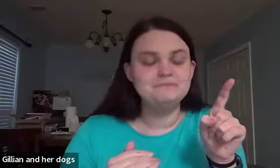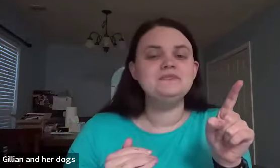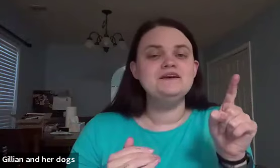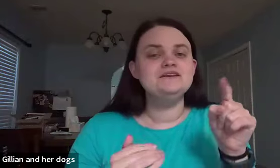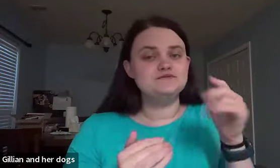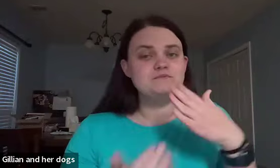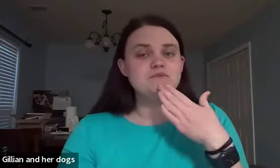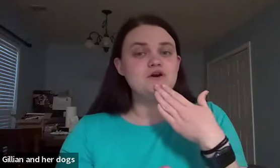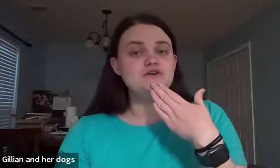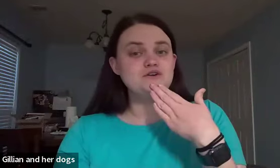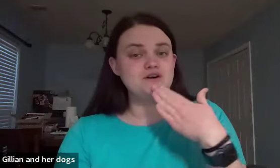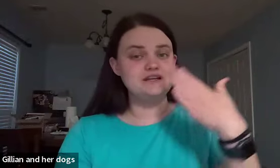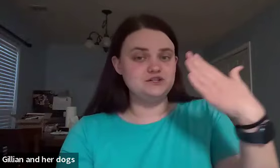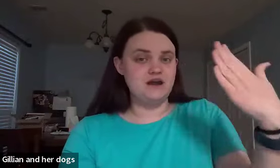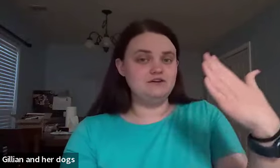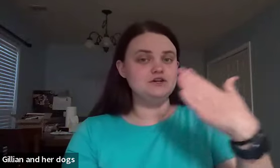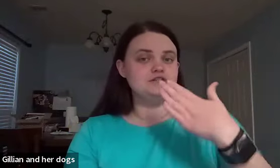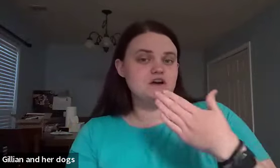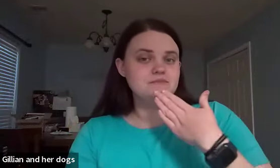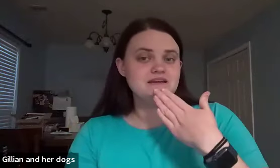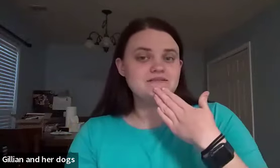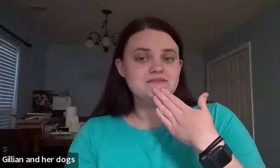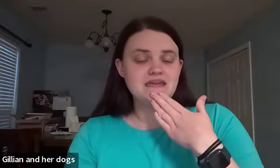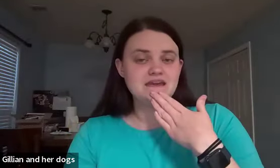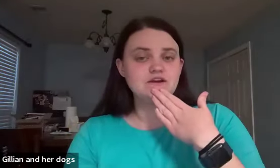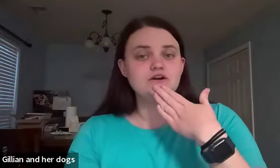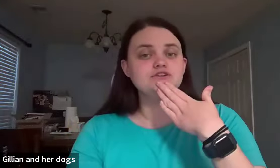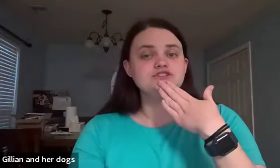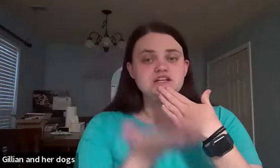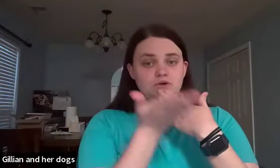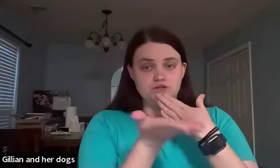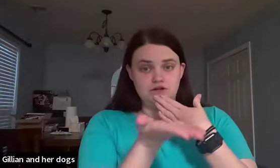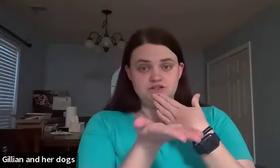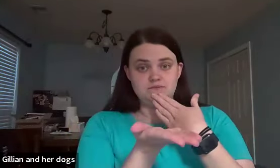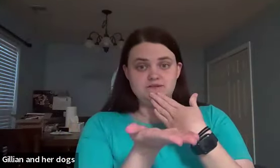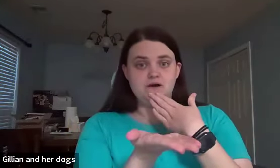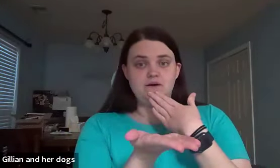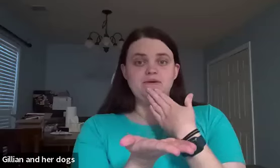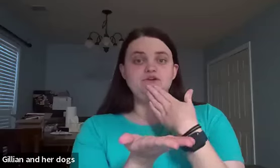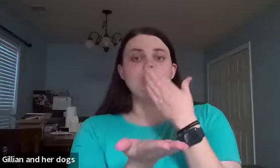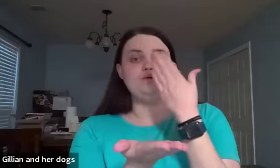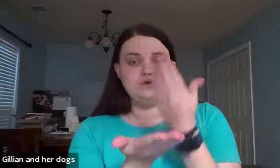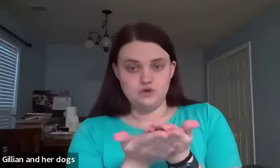morning. So if you remember our good is you have your dominant hand on your chin while your non-dominant's palm up and you go